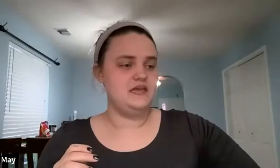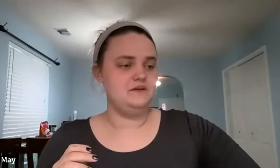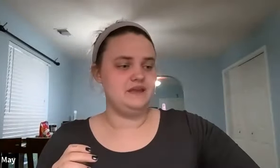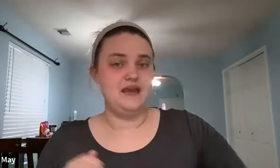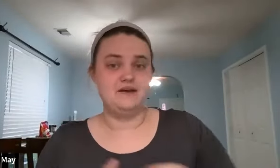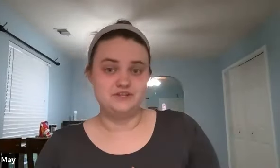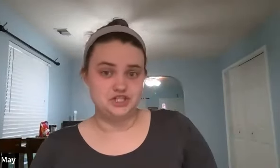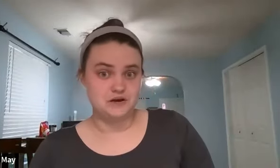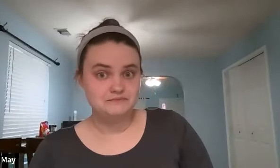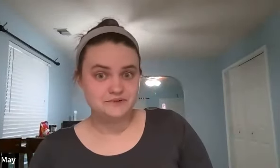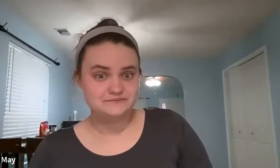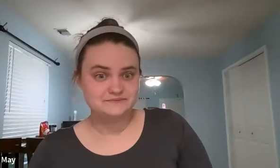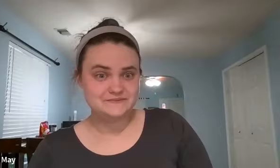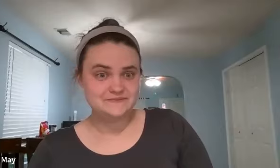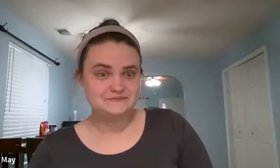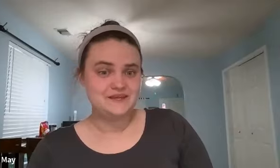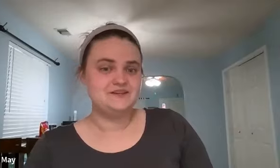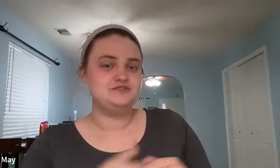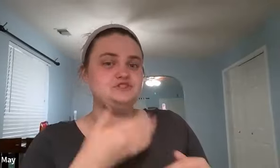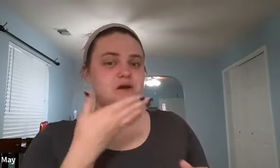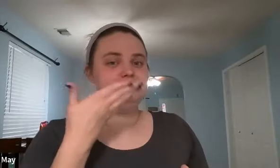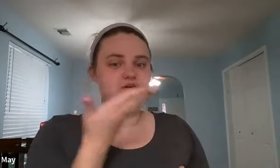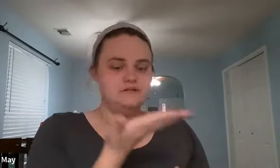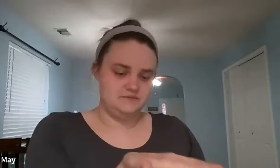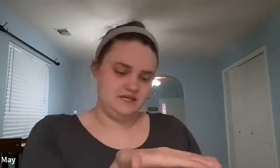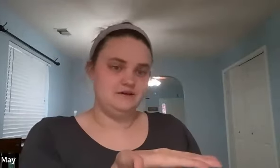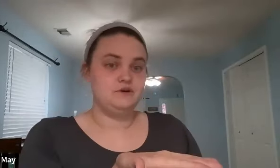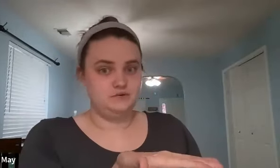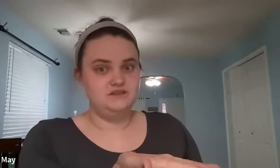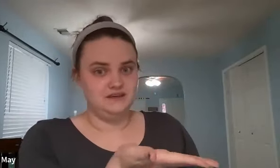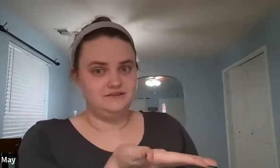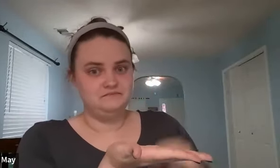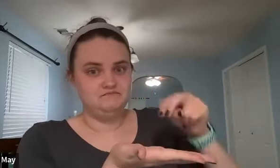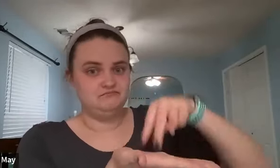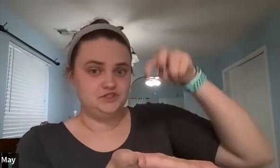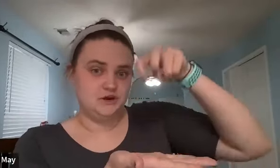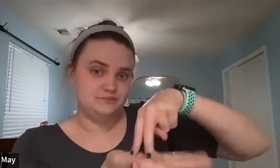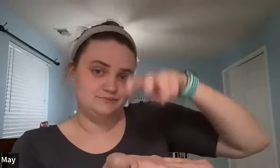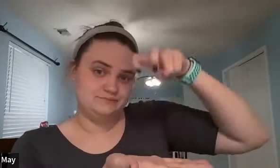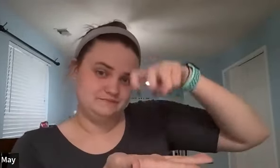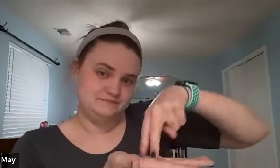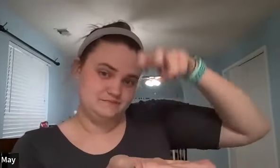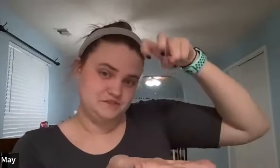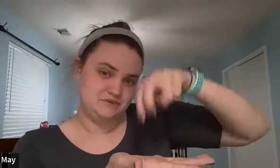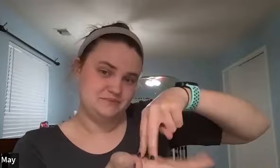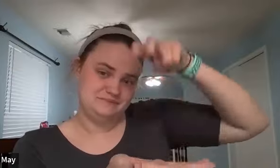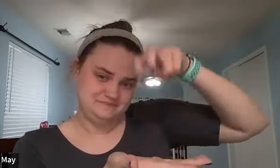Then we have jump. So jump is going to be what you would think. Jump. Jump.